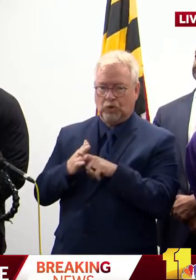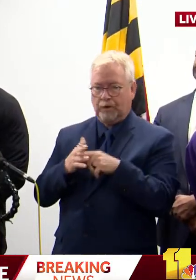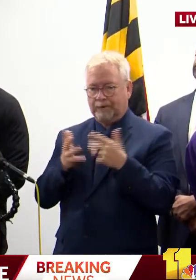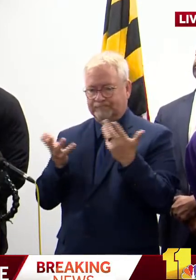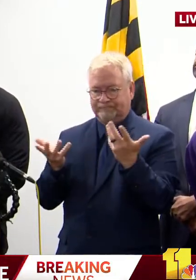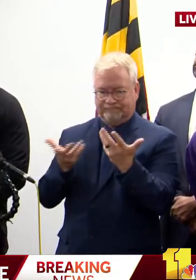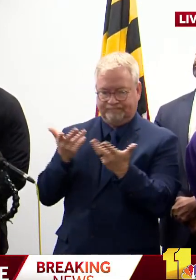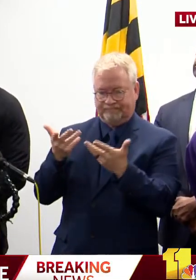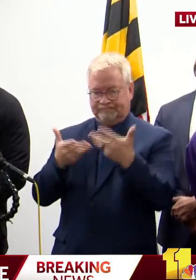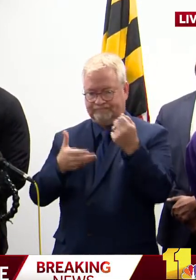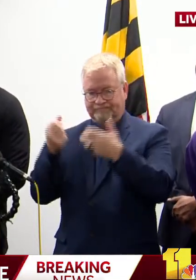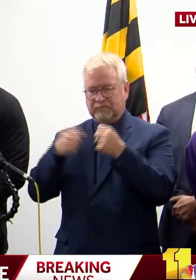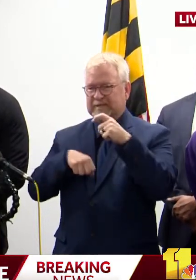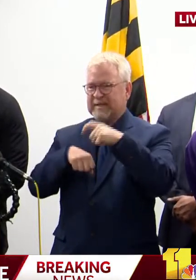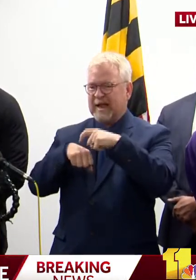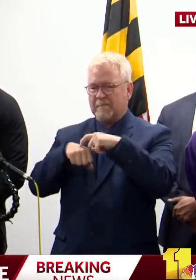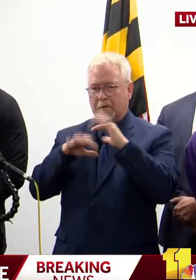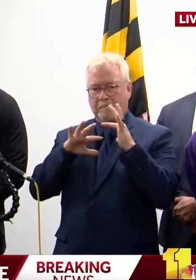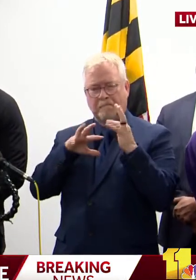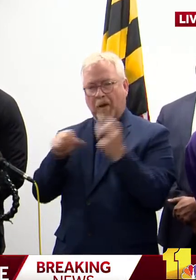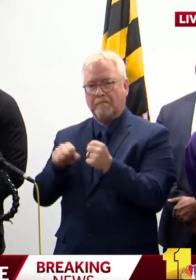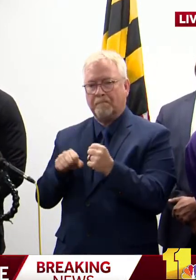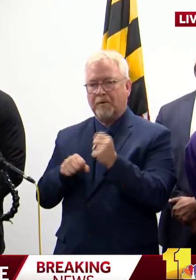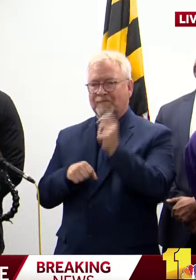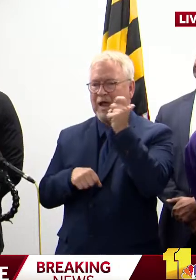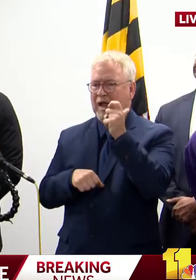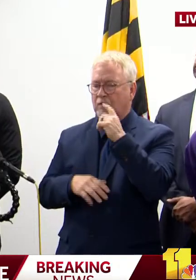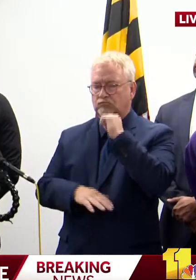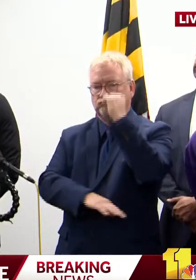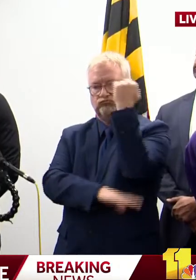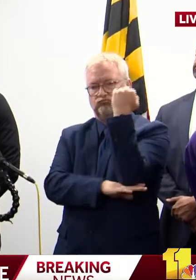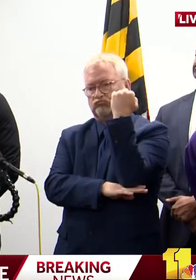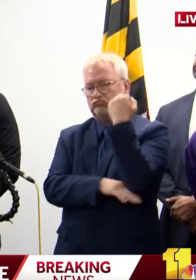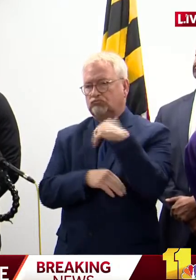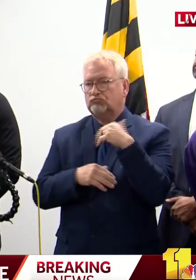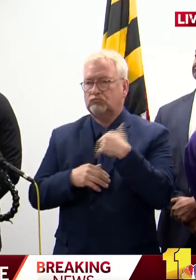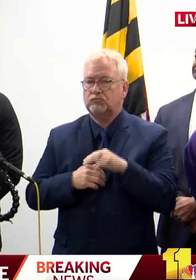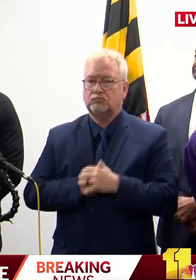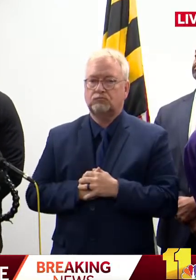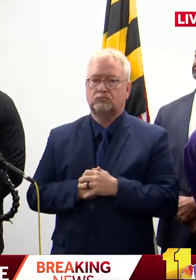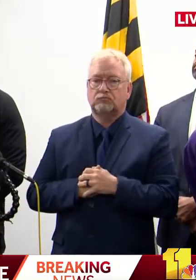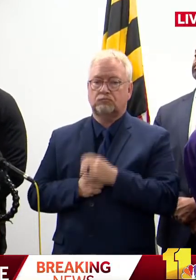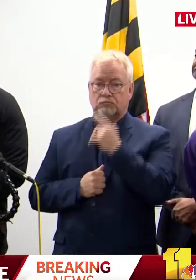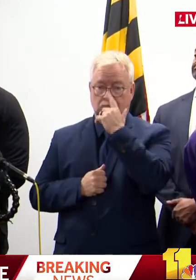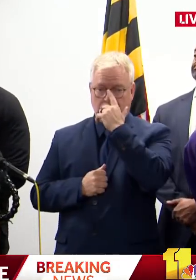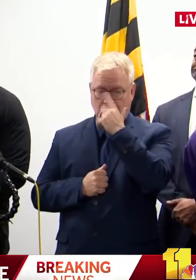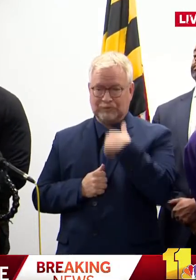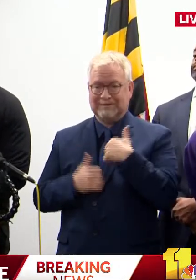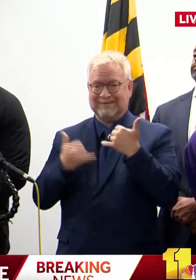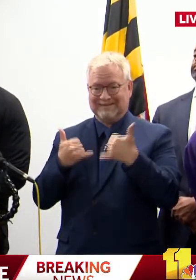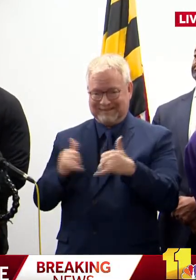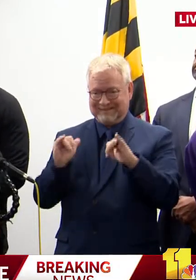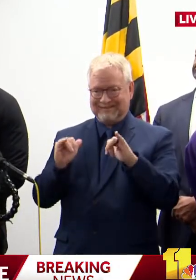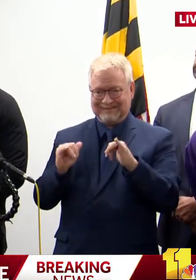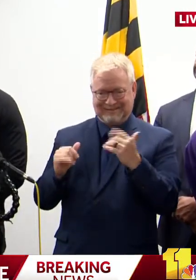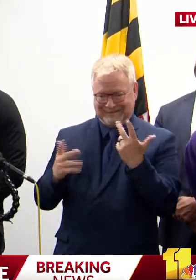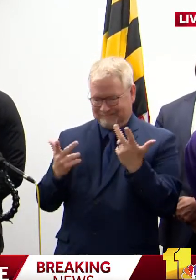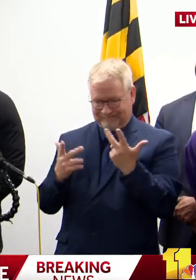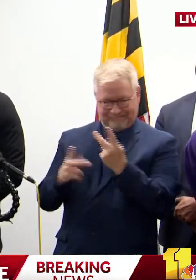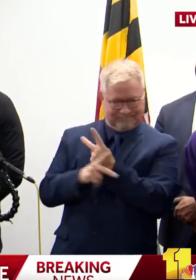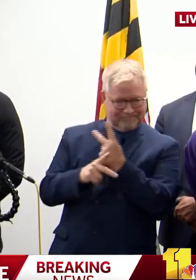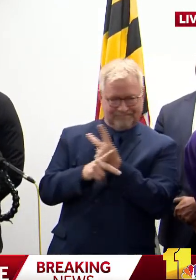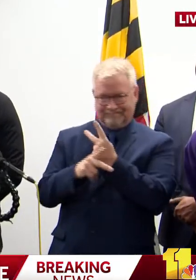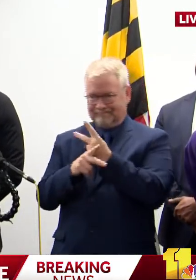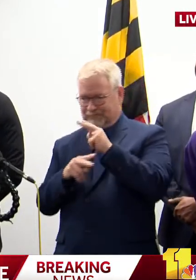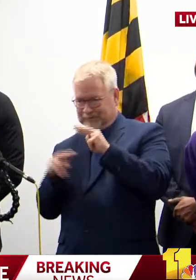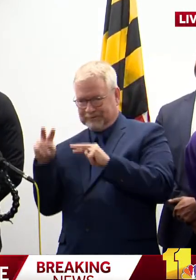at record speed. And I was informed that they are still assessing the area and organizing with a thorough plan